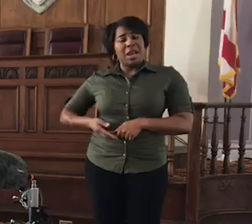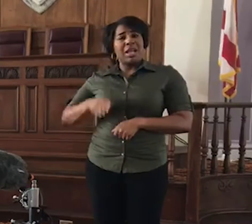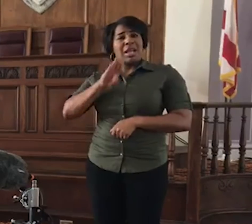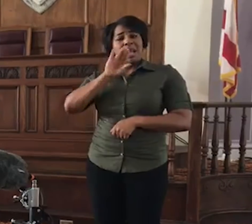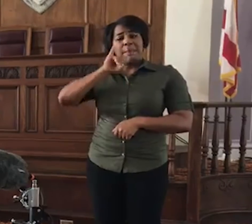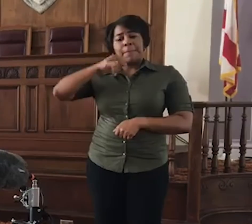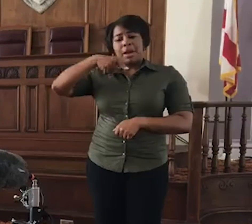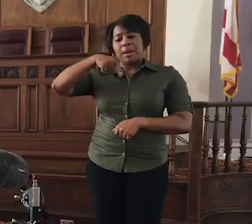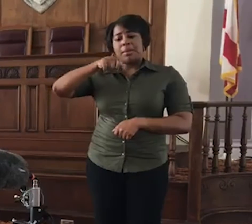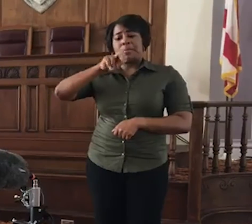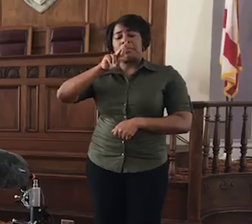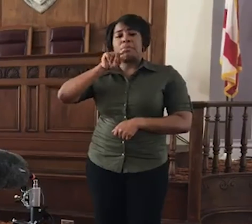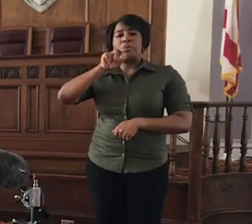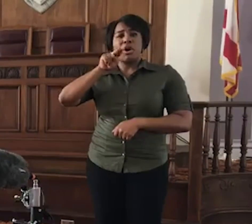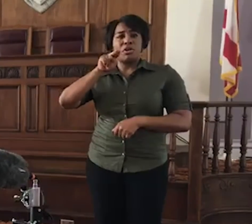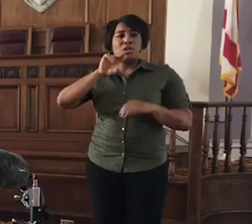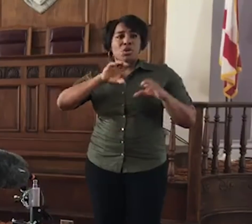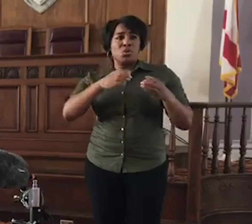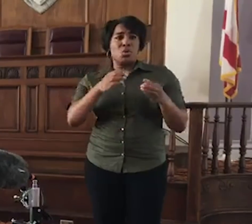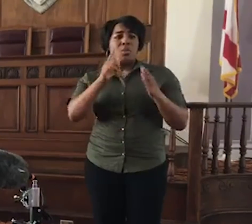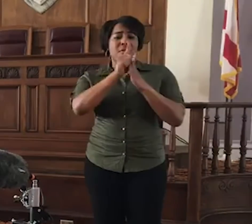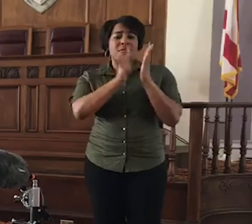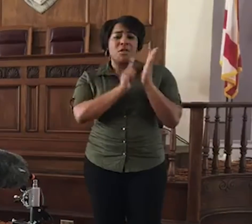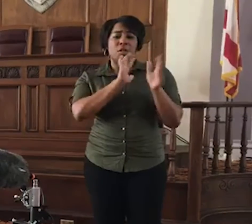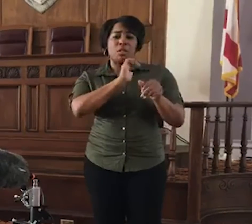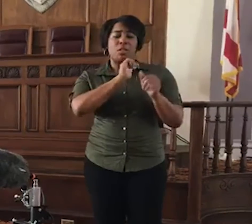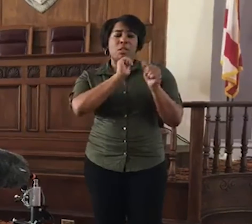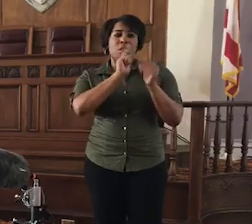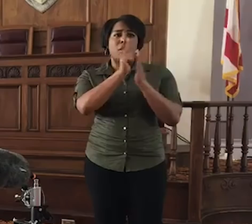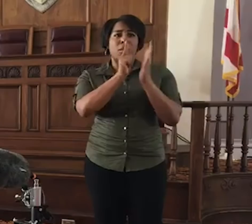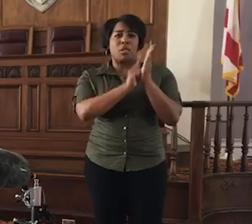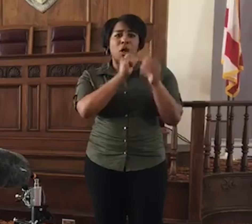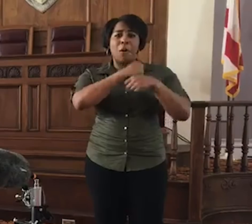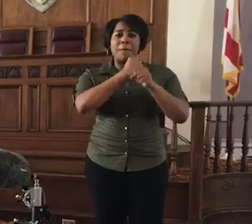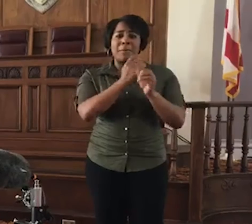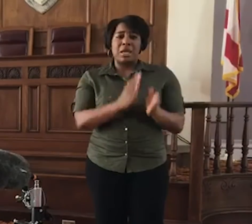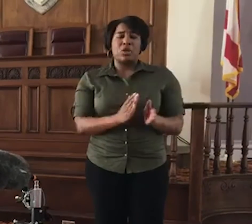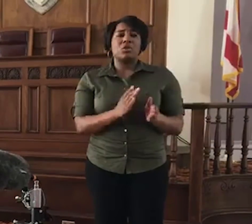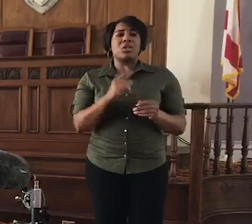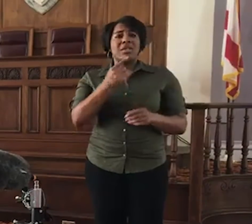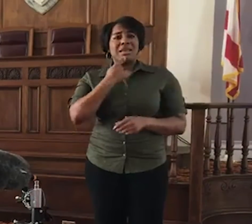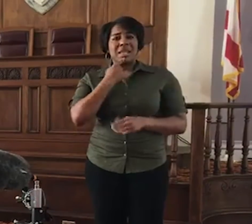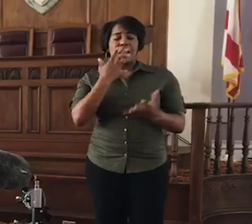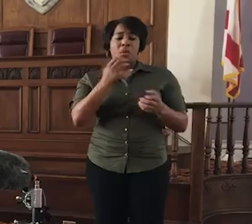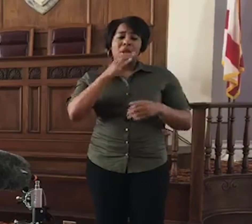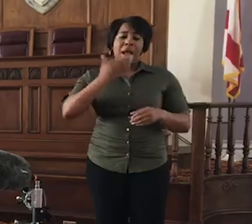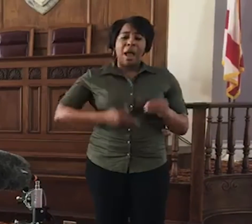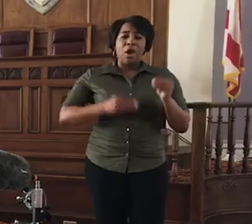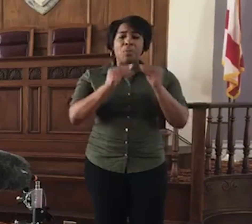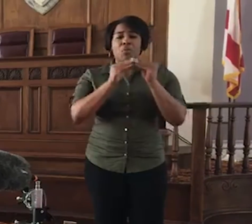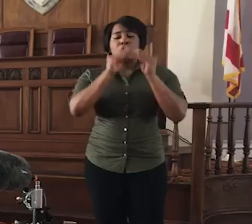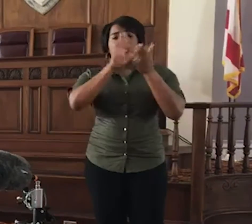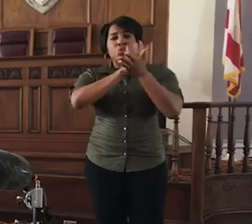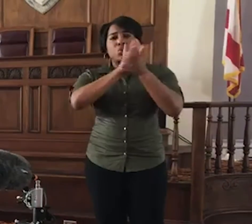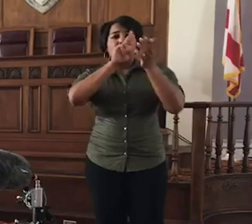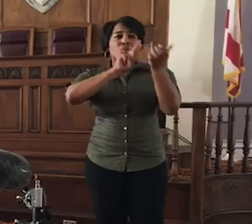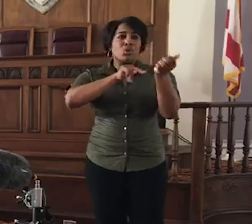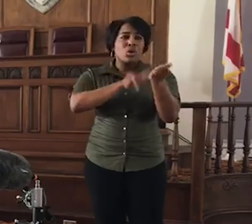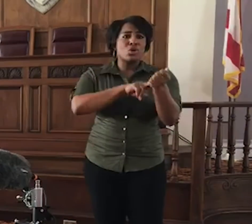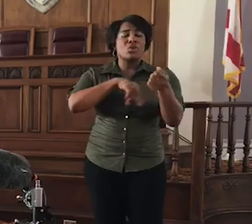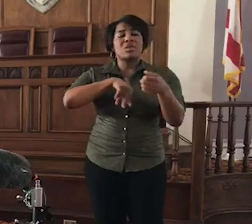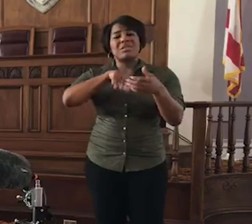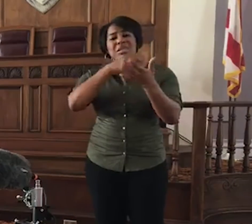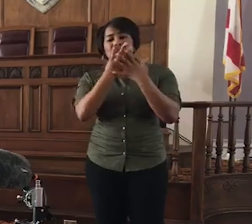of lawmakers to speak to the state school board. They presented their plan of wanting to hire more school nurses, screenings, and isolation centers